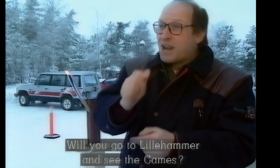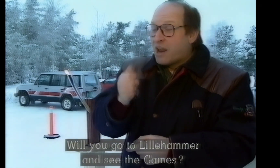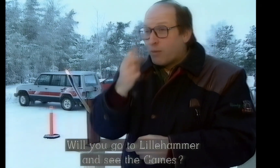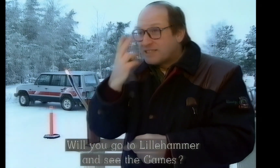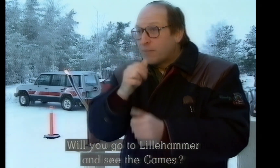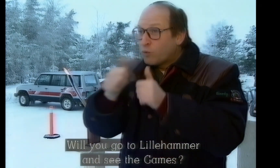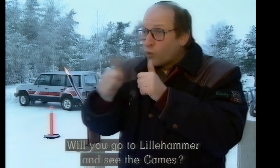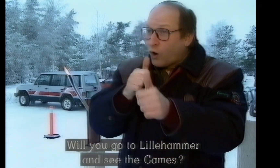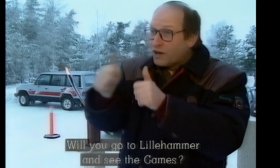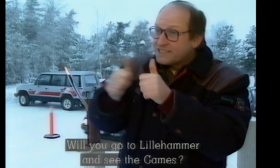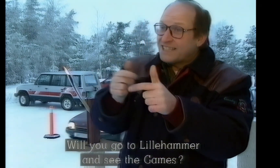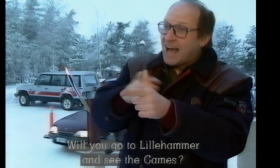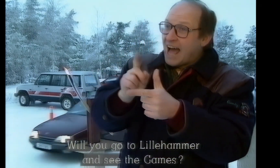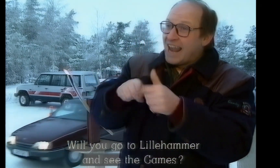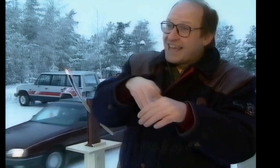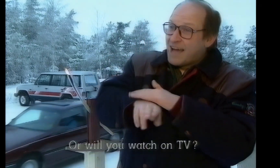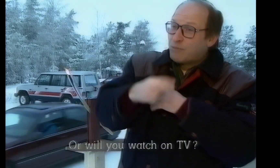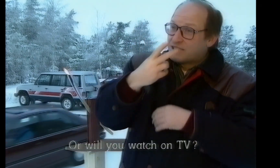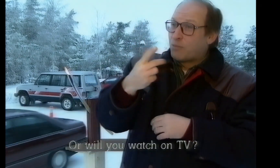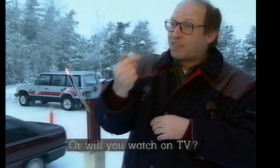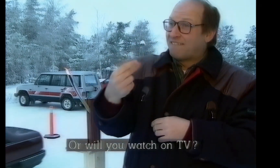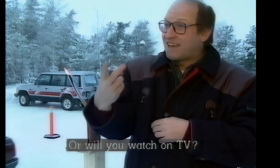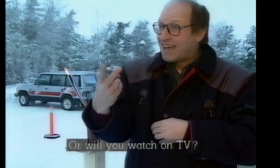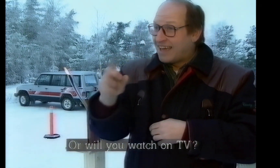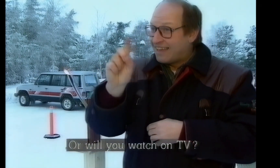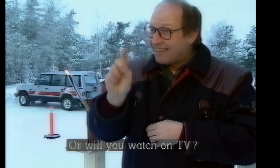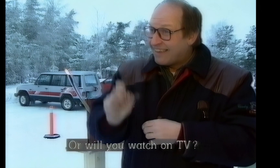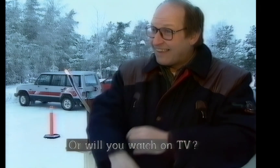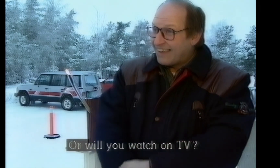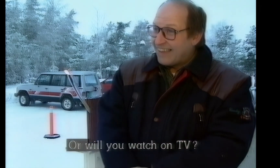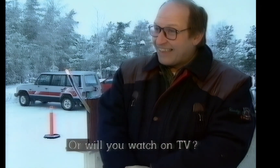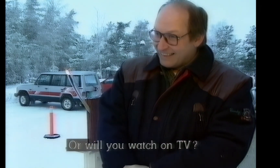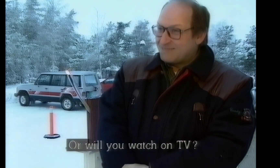Will you go to Lilyhammer and see the competitions there, or will you watch on TV?